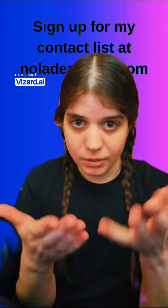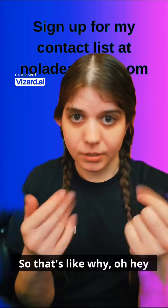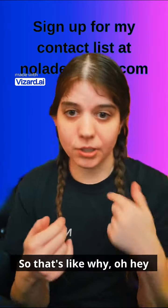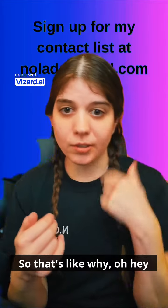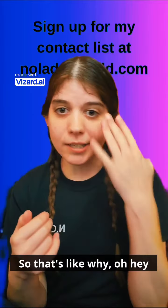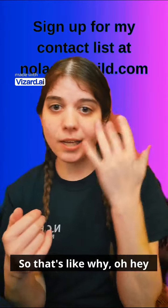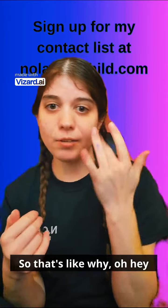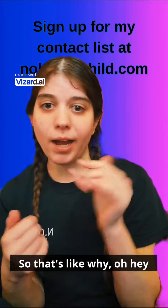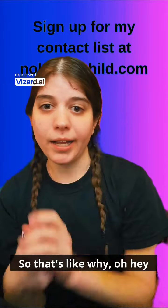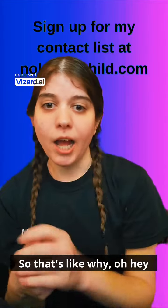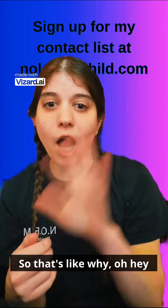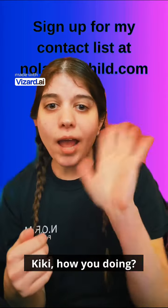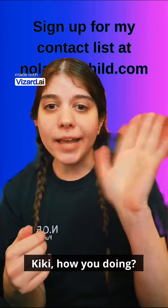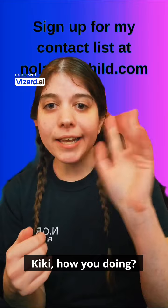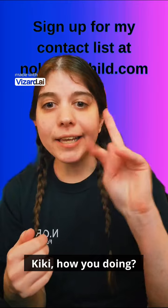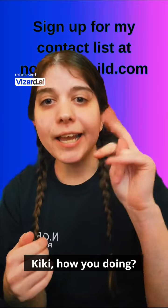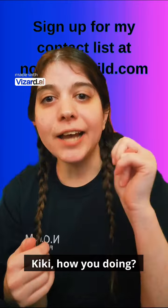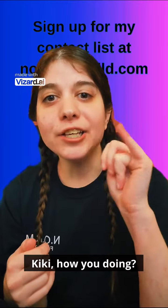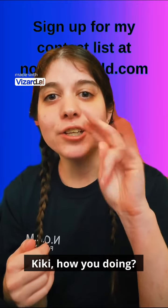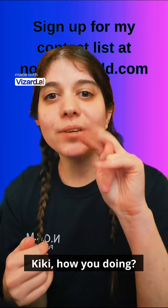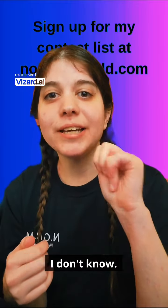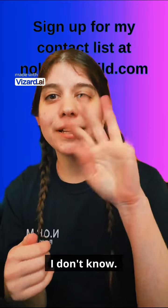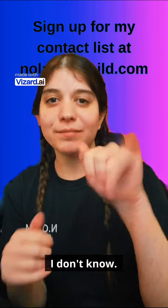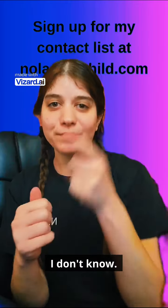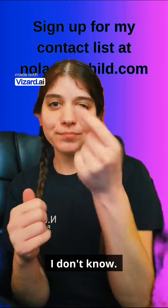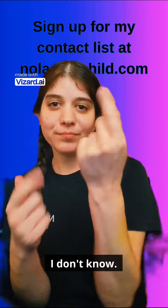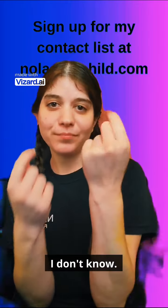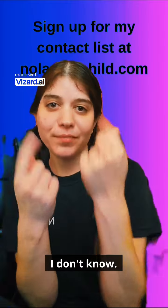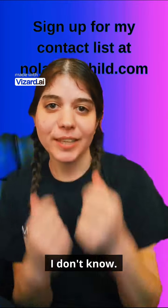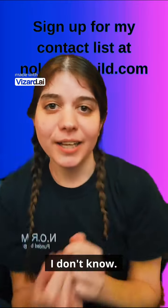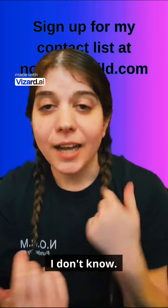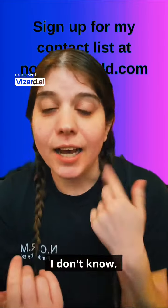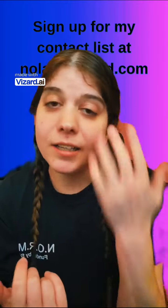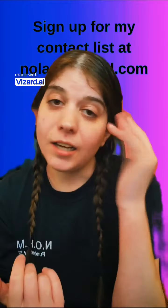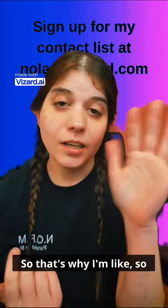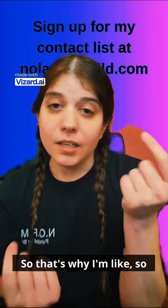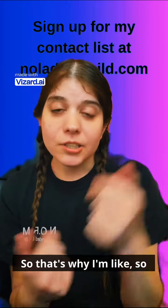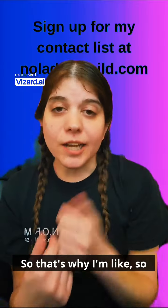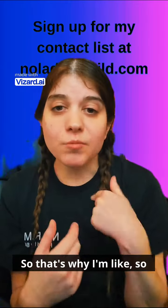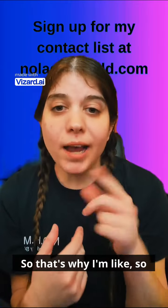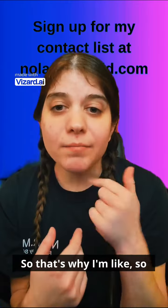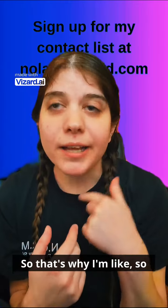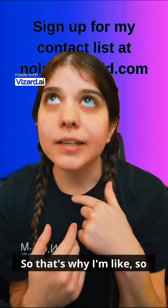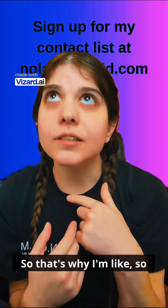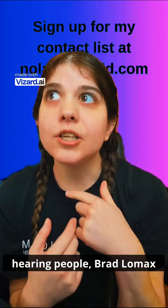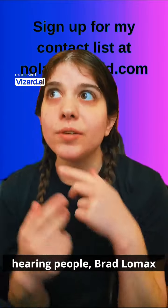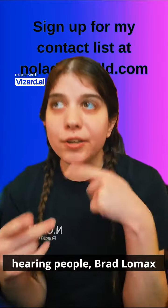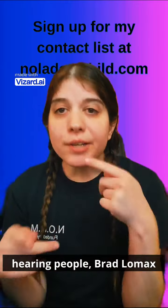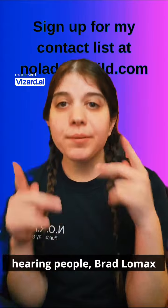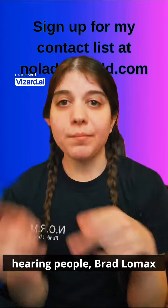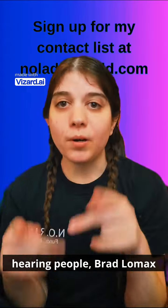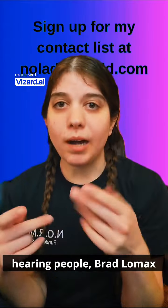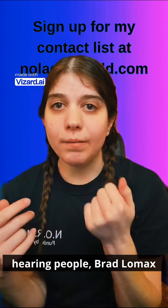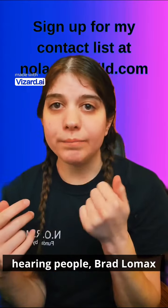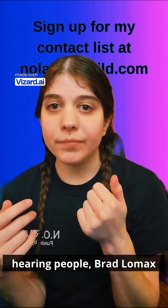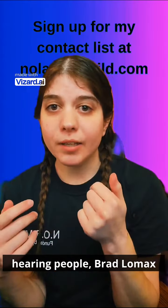So that's like why, oh hey Kiki, how you doing? I don't know. So that's why I'm like, so hearing people,